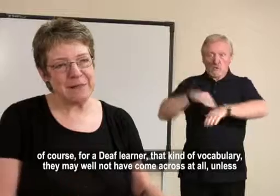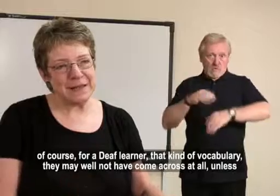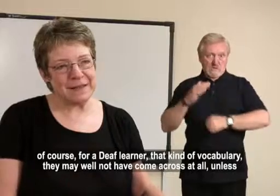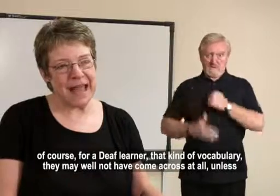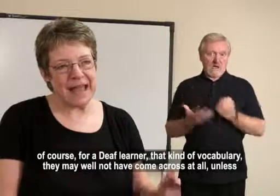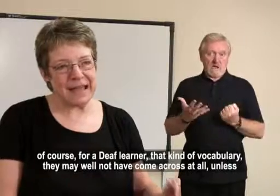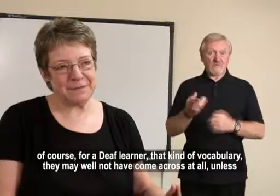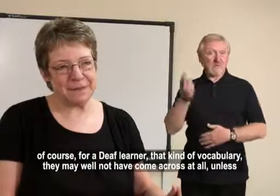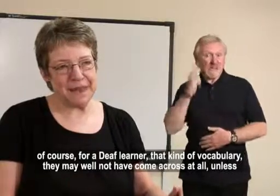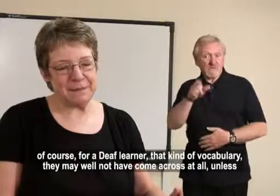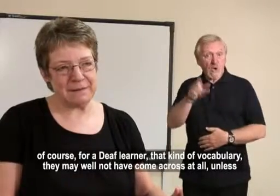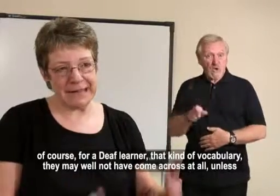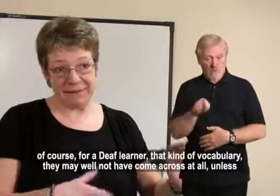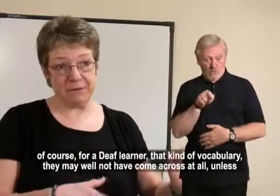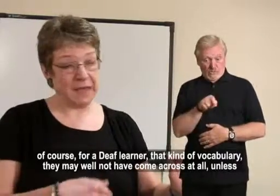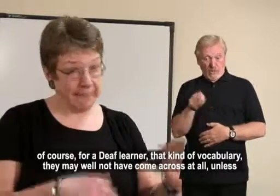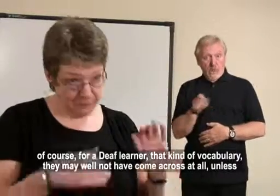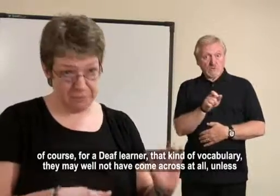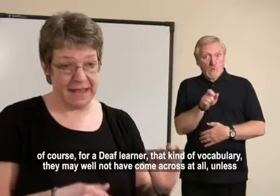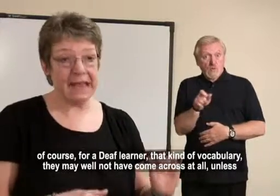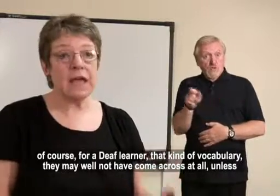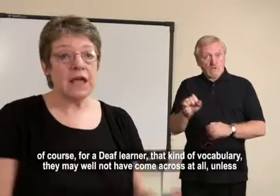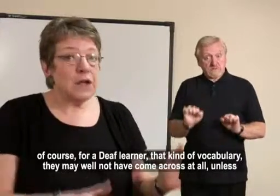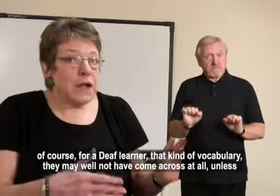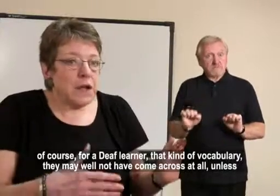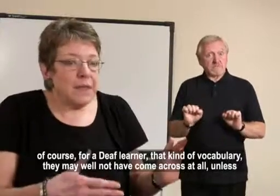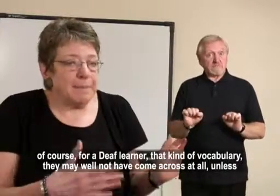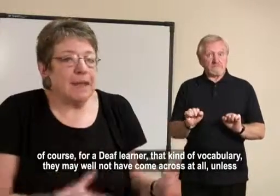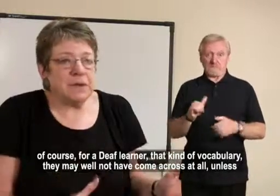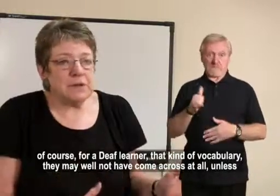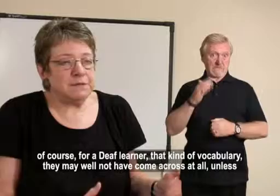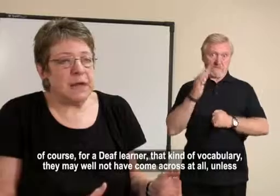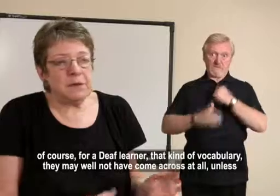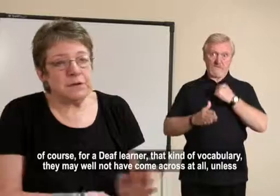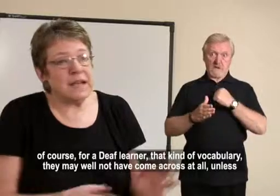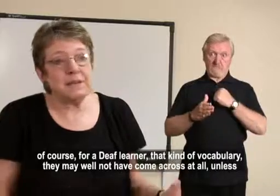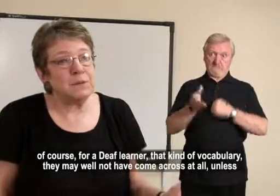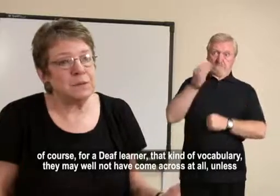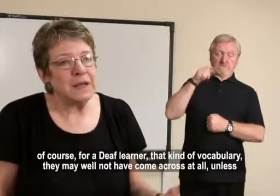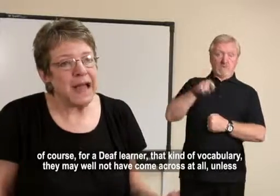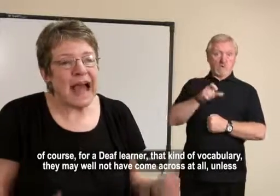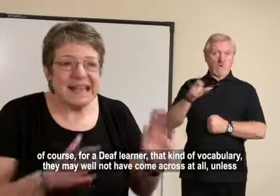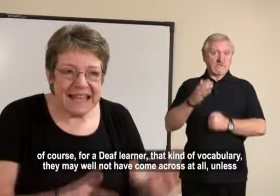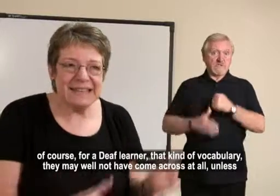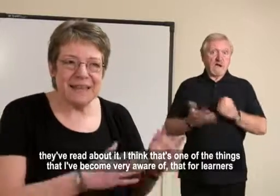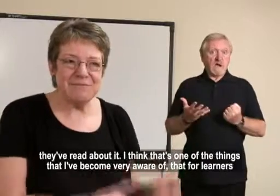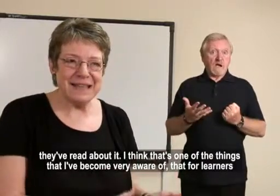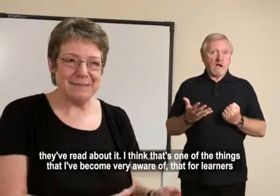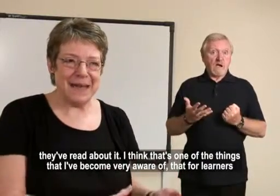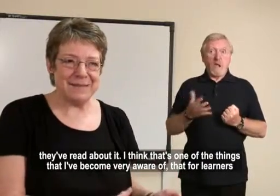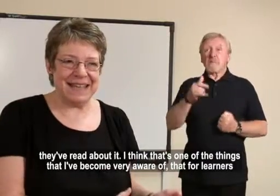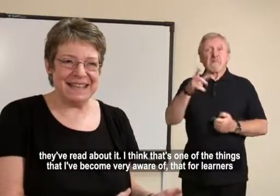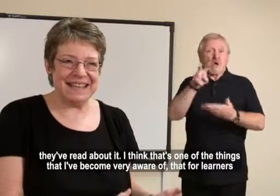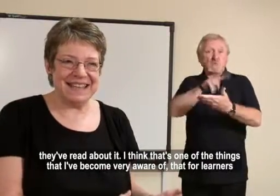for a deaf learner, that kind of vocabulary they may well not have come across at all unless they've